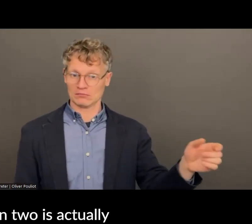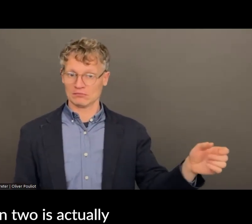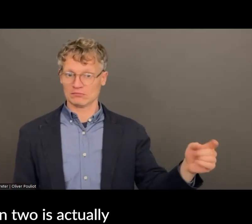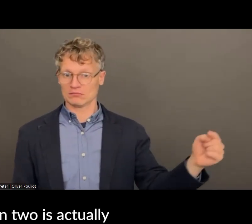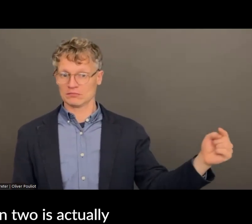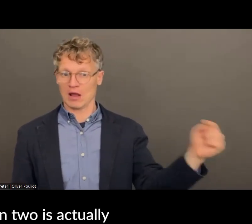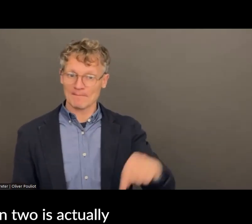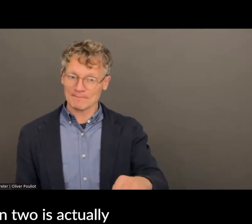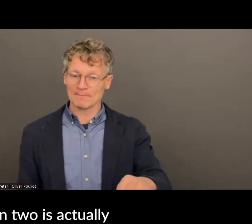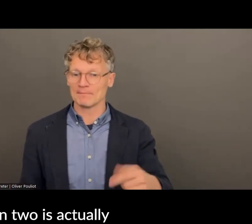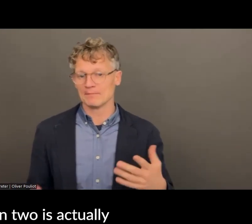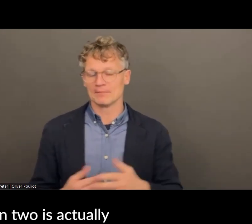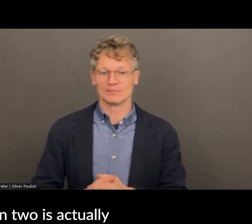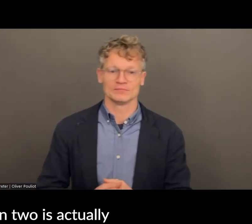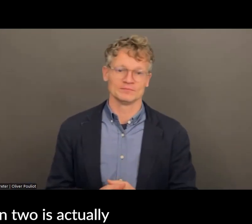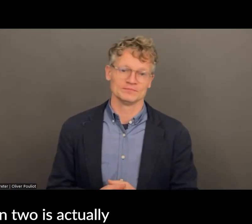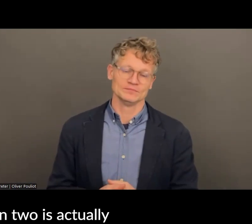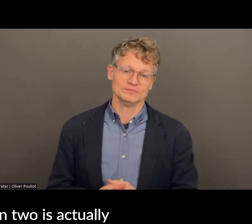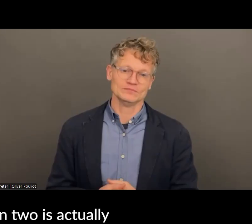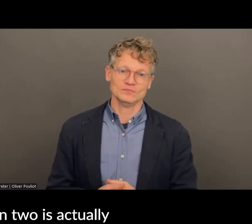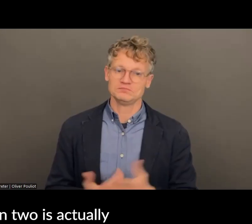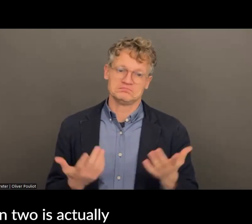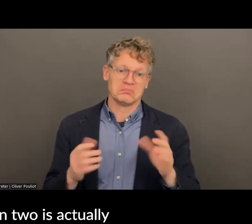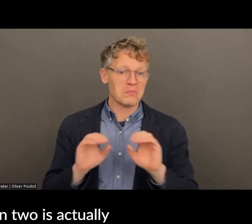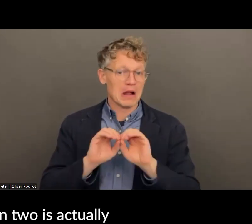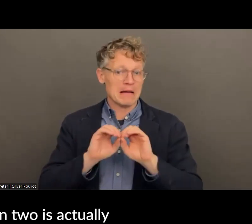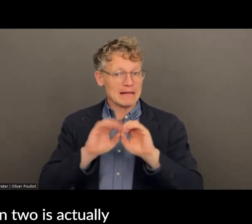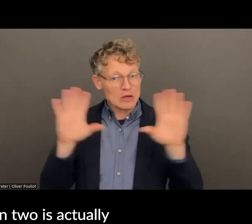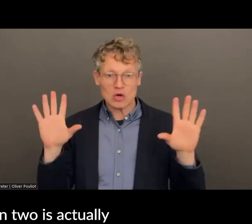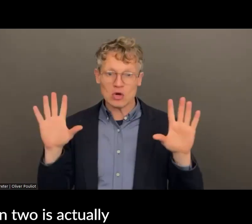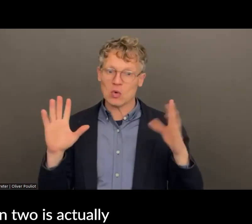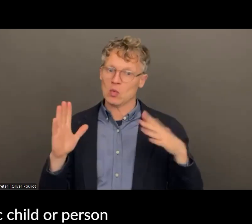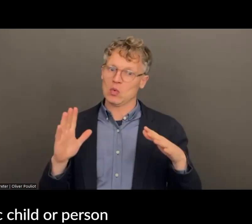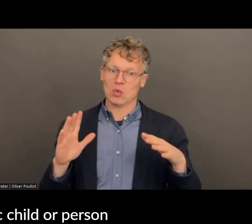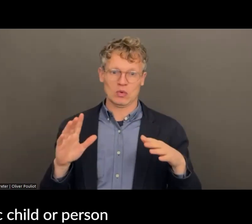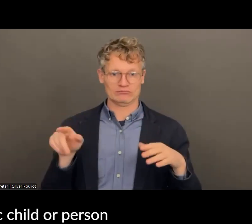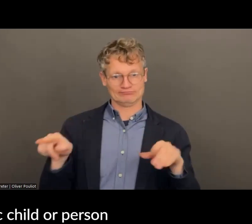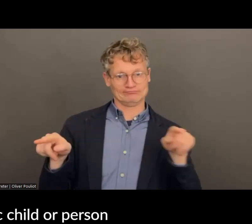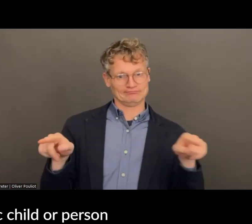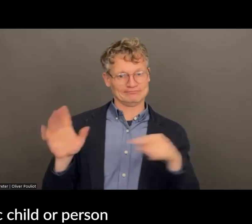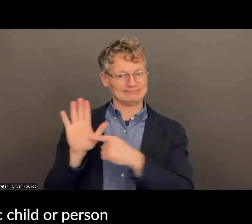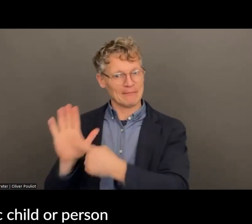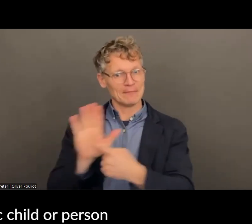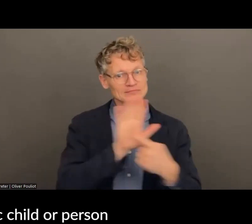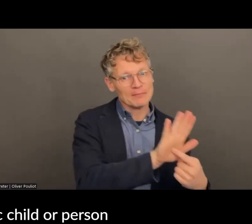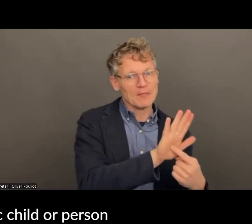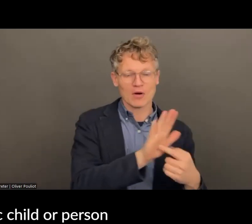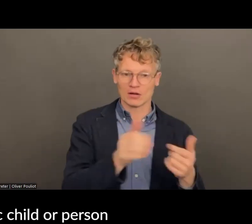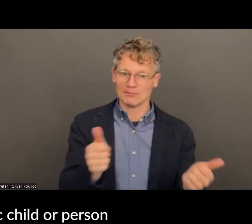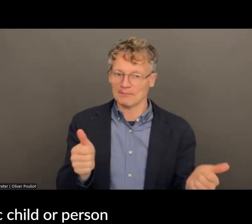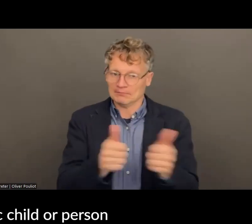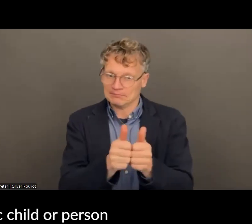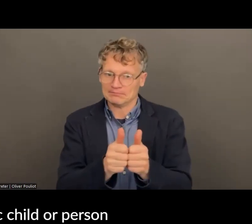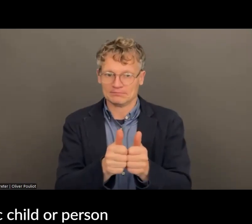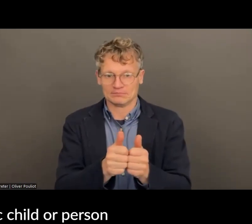the recommendation 2 is actually very clear that one-to-one assistant must be tailored to a specific child